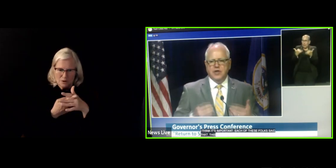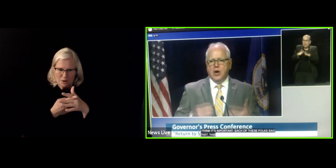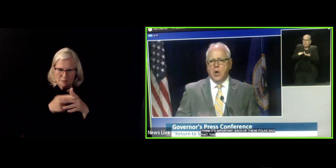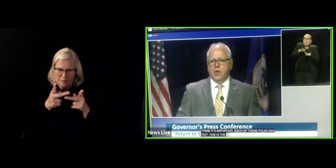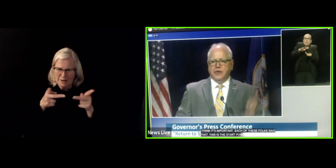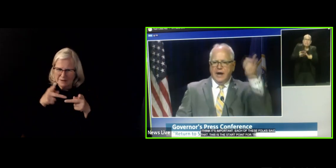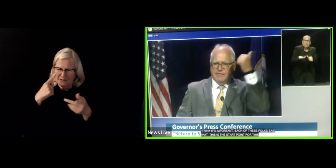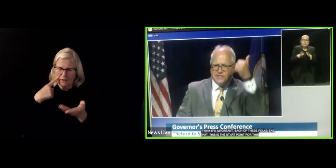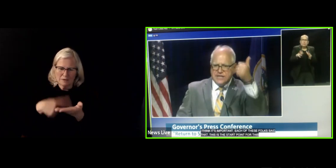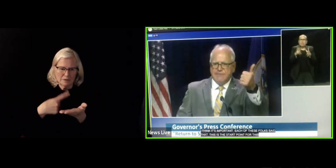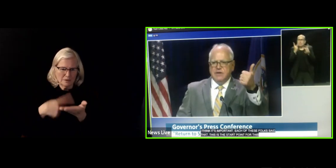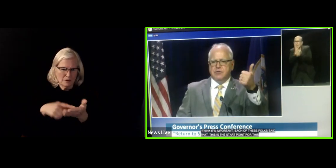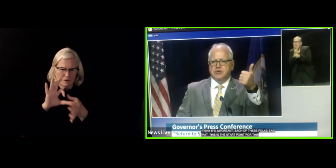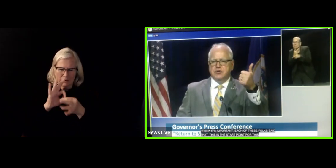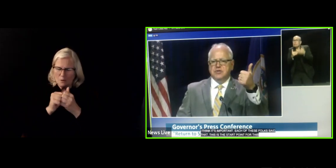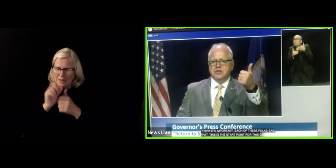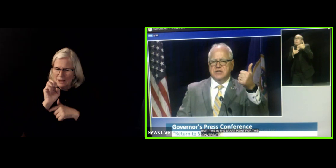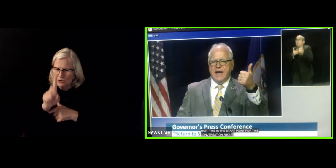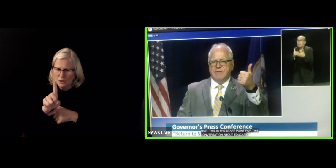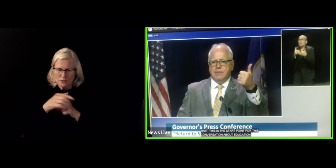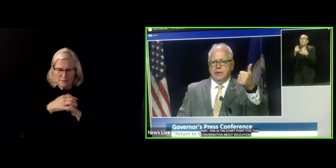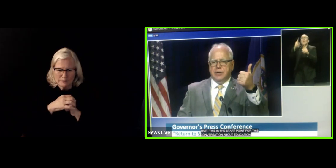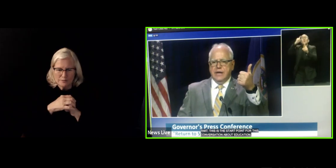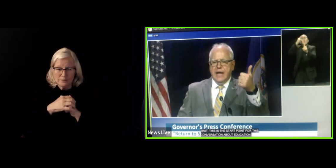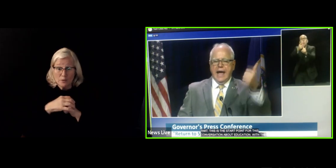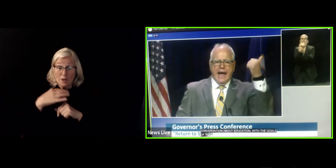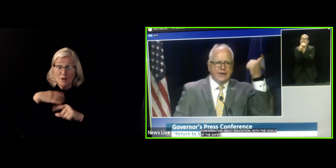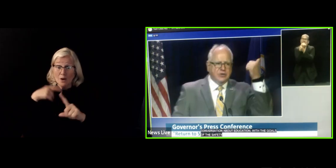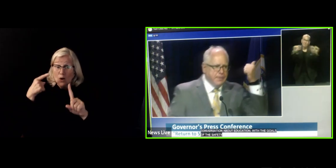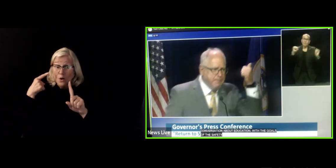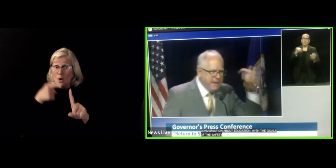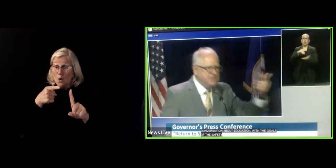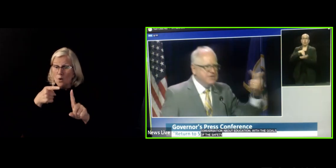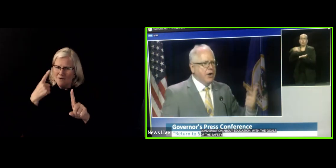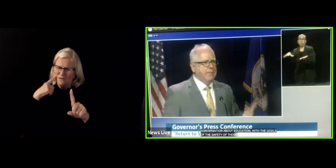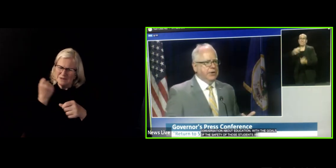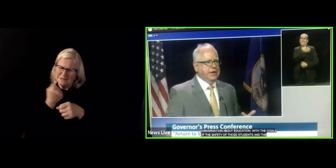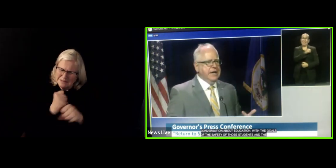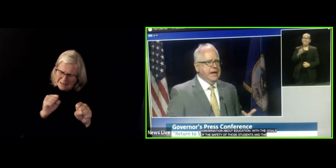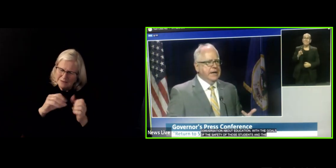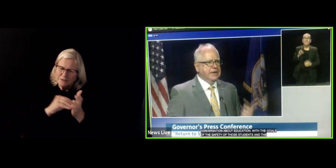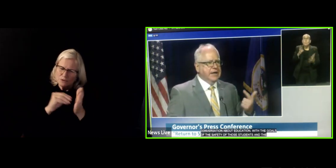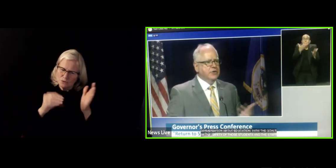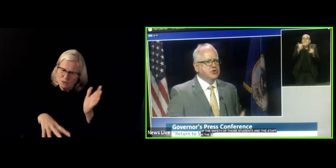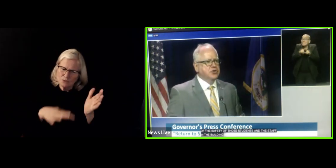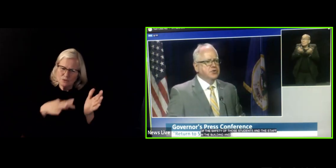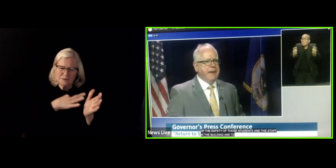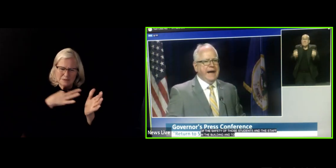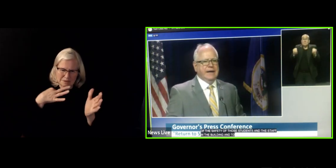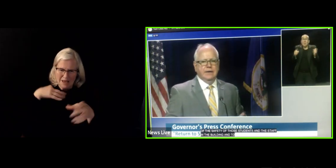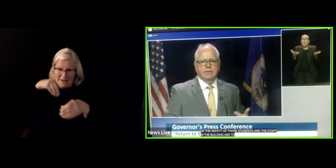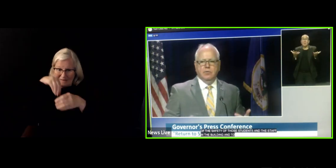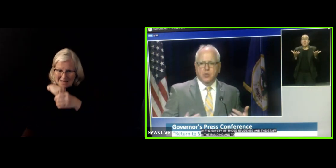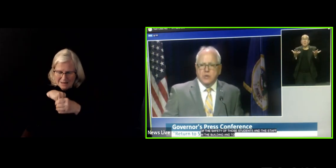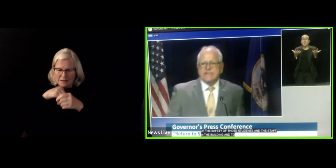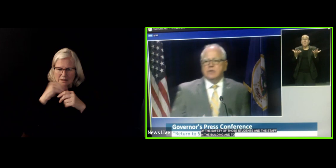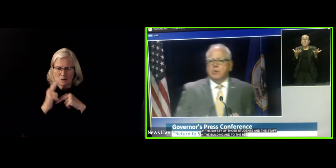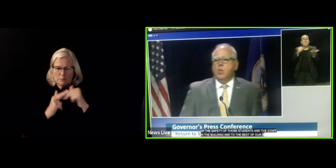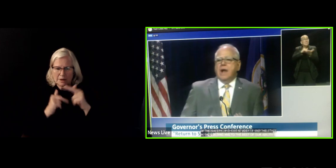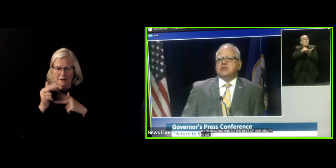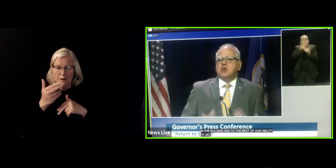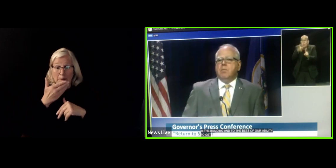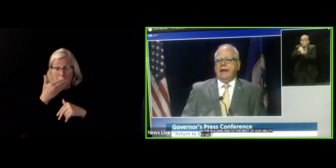the goals of the safety of those students and the staff in the building, and to the best of our ability to get those students back in. The reason